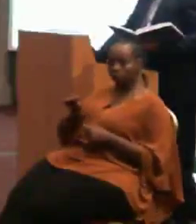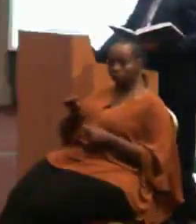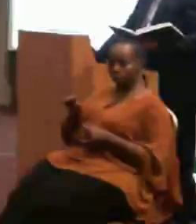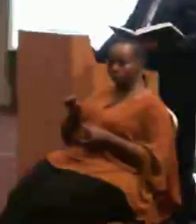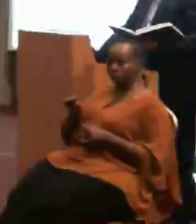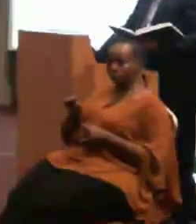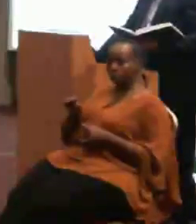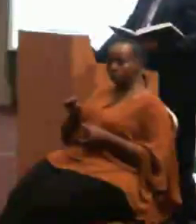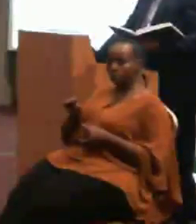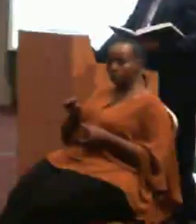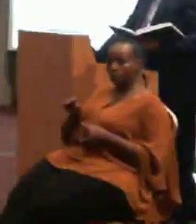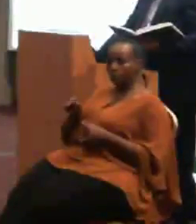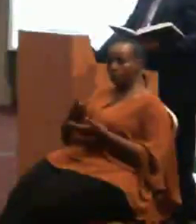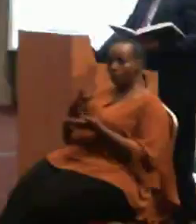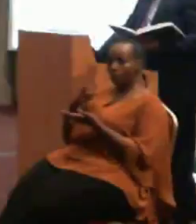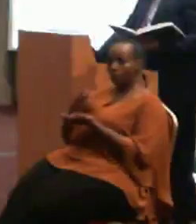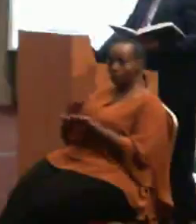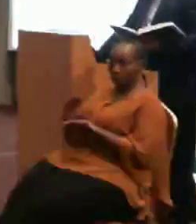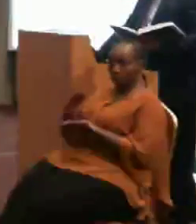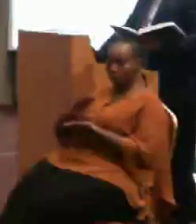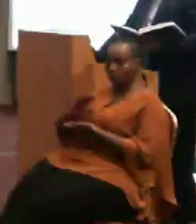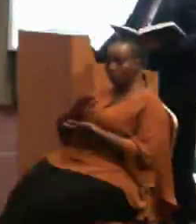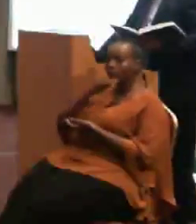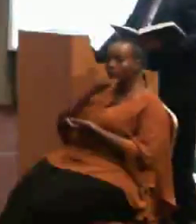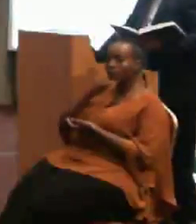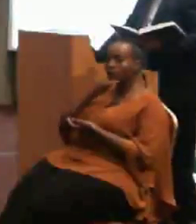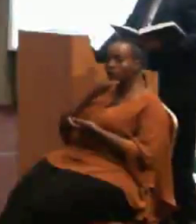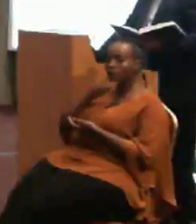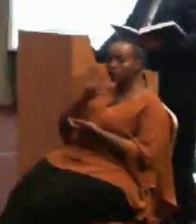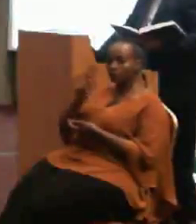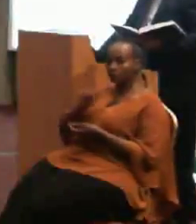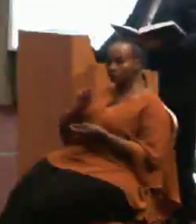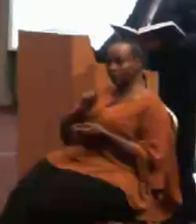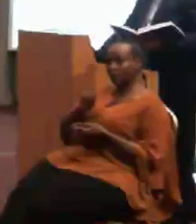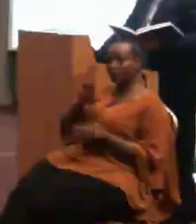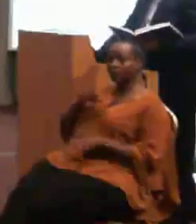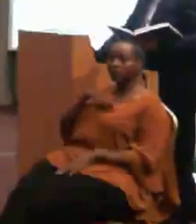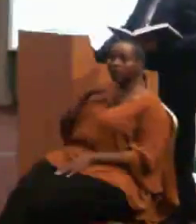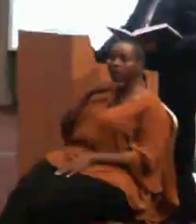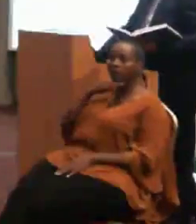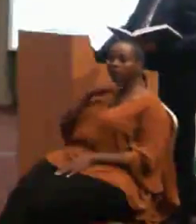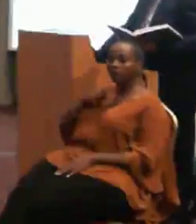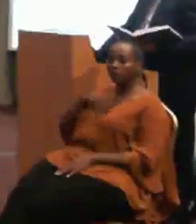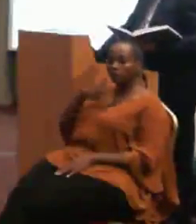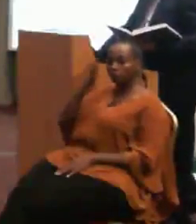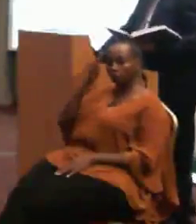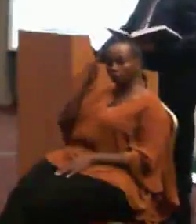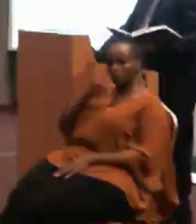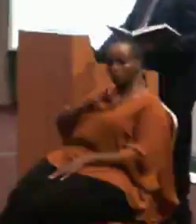disallow applying our standards, then you say the tariff is not adequate. Why is that?